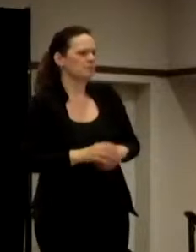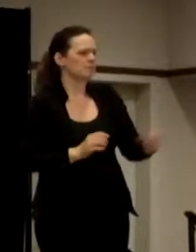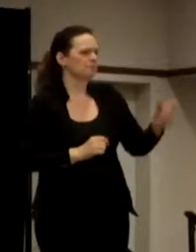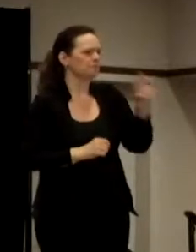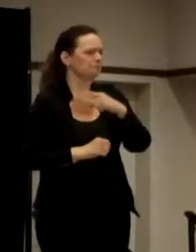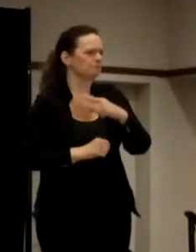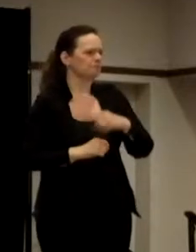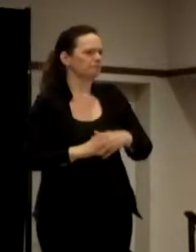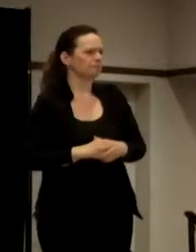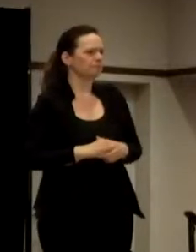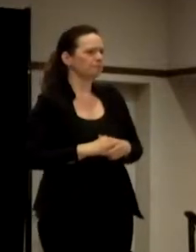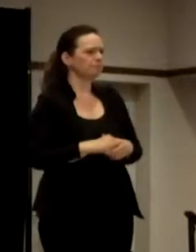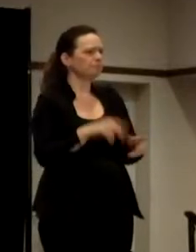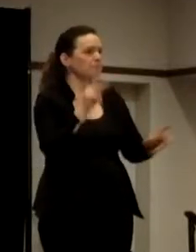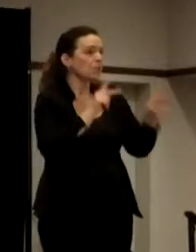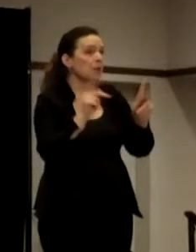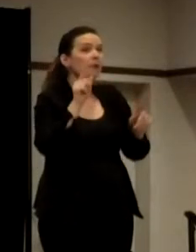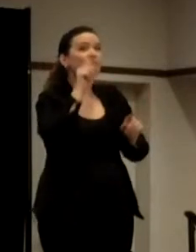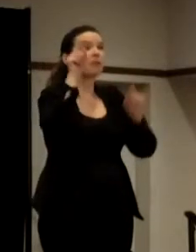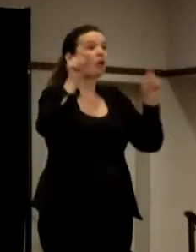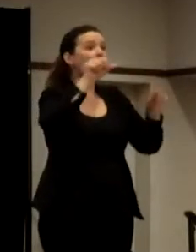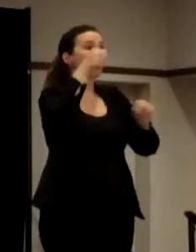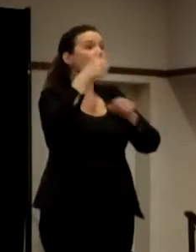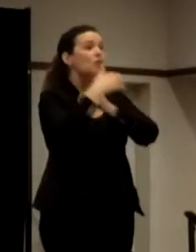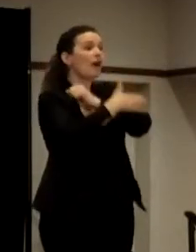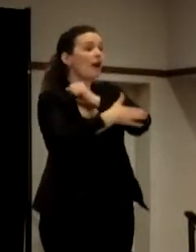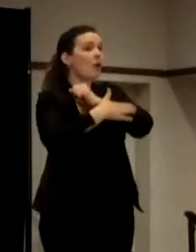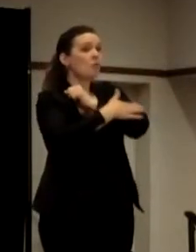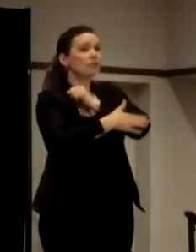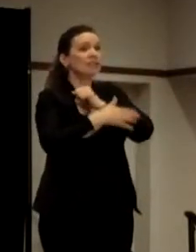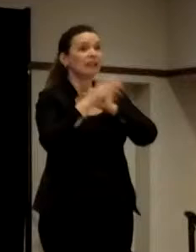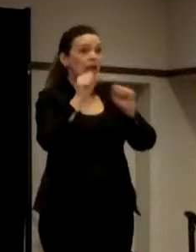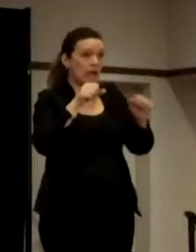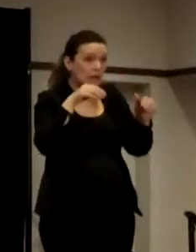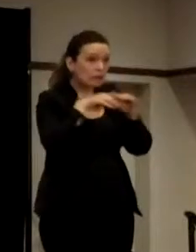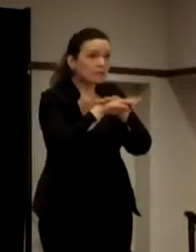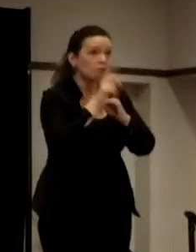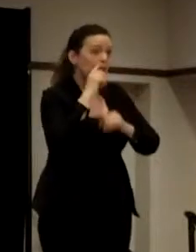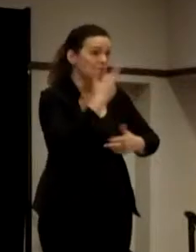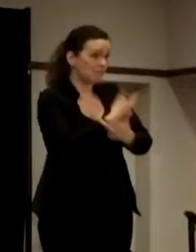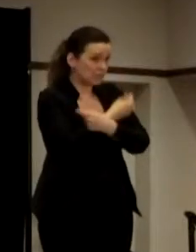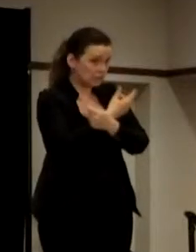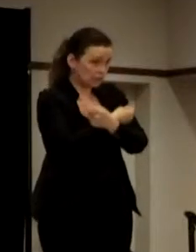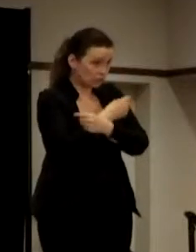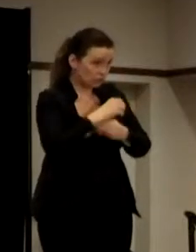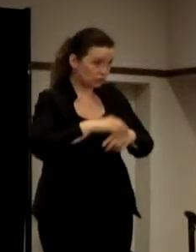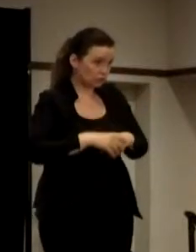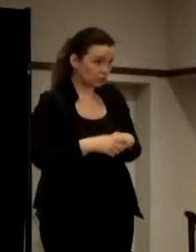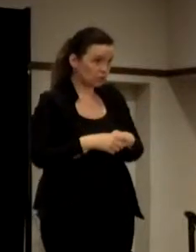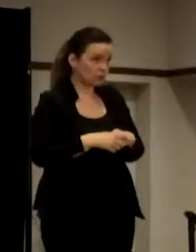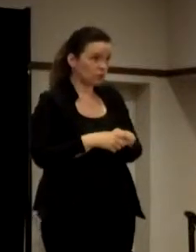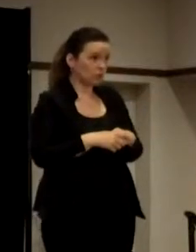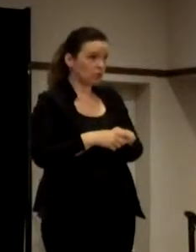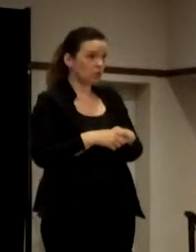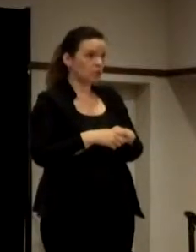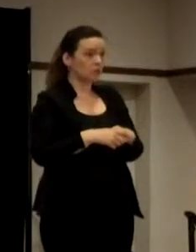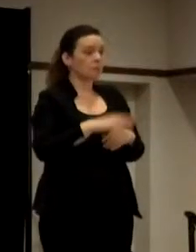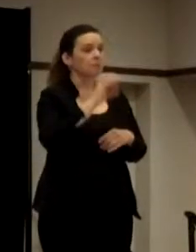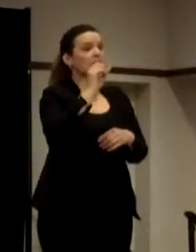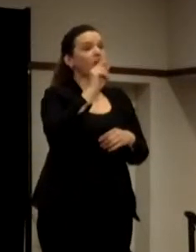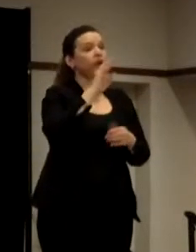there any issues there with that? Yeah, so we do. So at the On Center, it's really a county location. So we